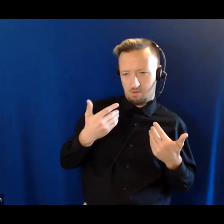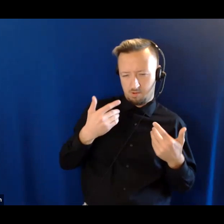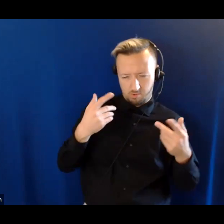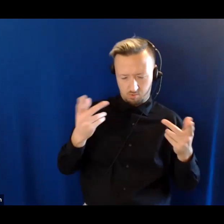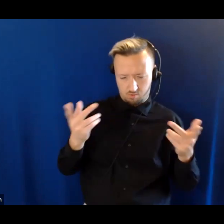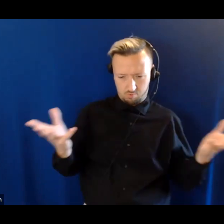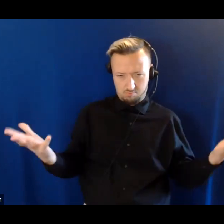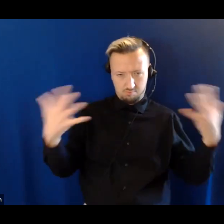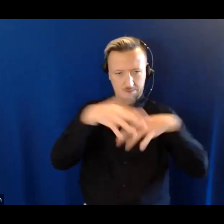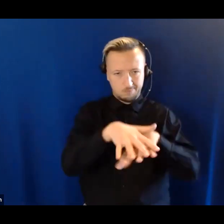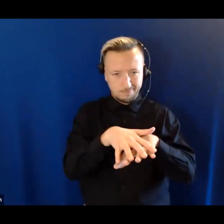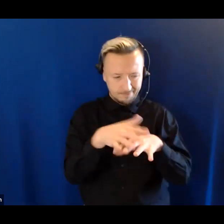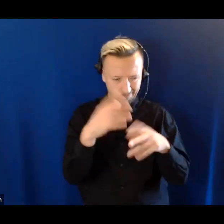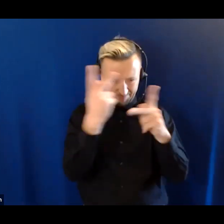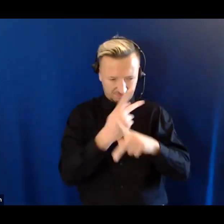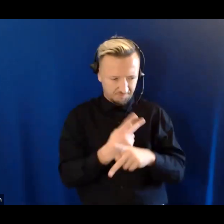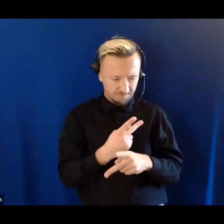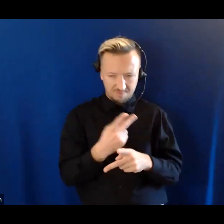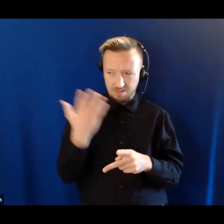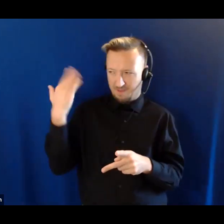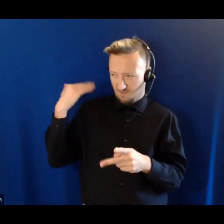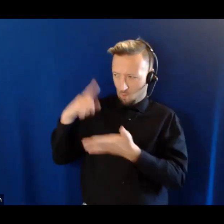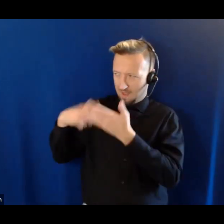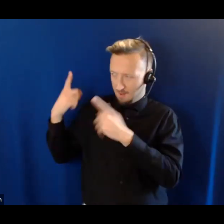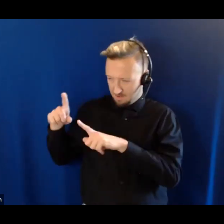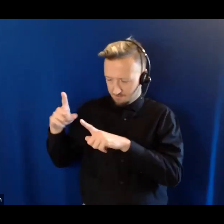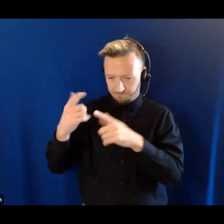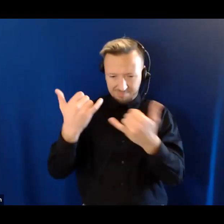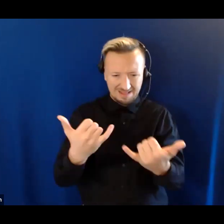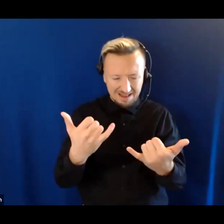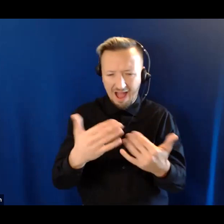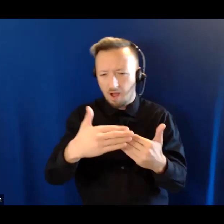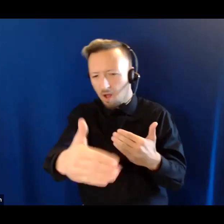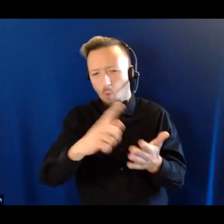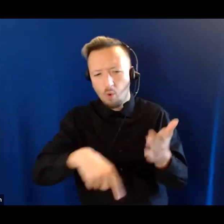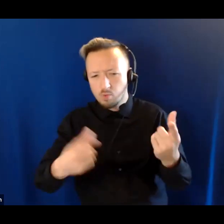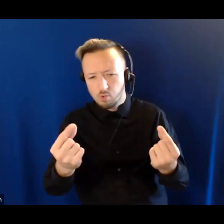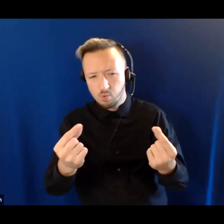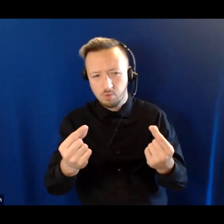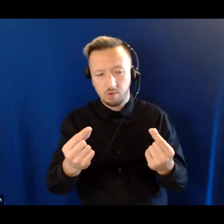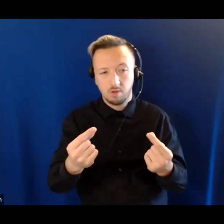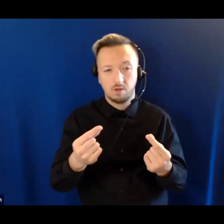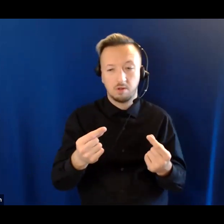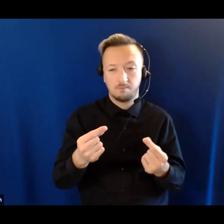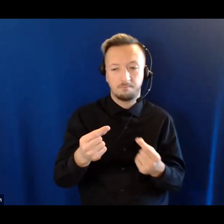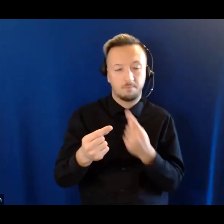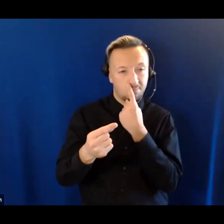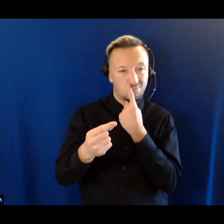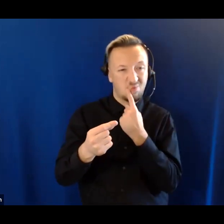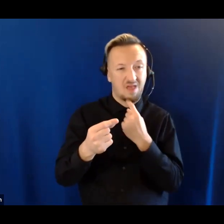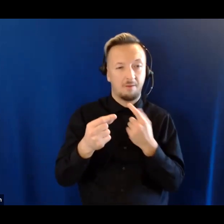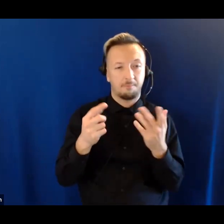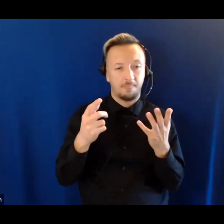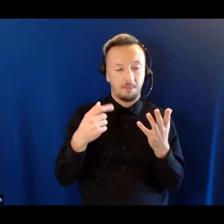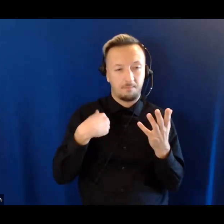out like how we can acknowledge what has happened in the past and how we are able to move forward. The ending is I'm trying to